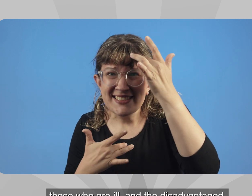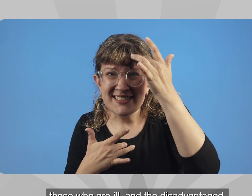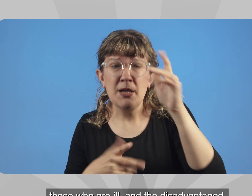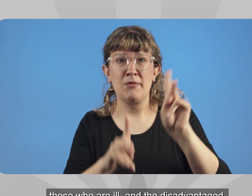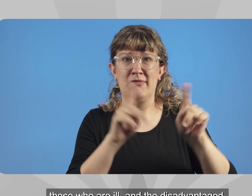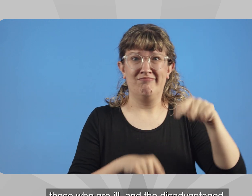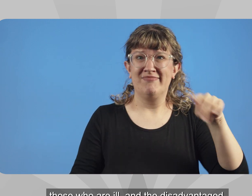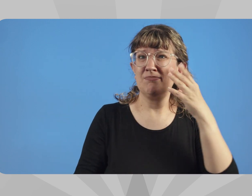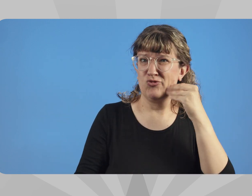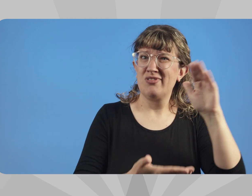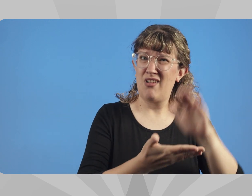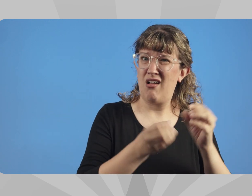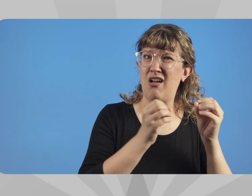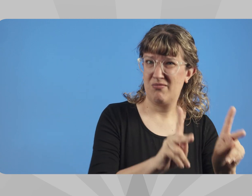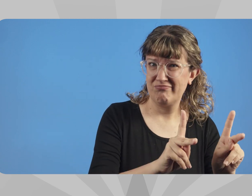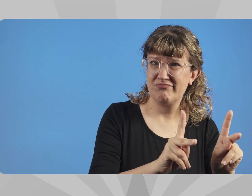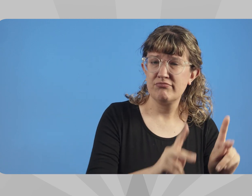and the disadvantaged.